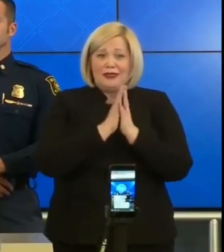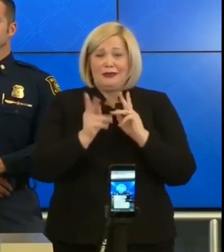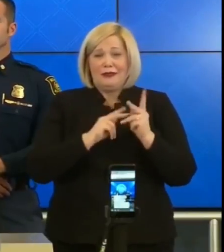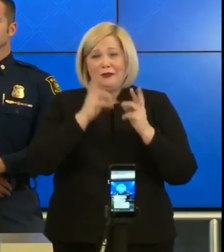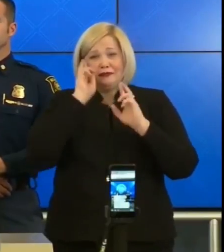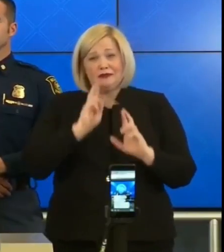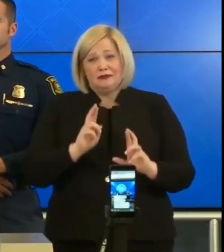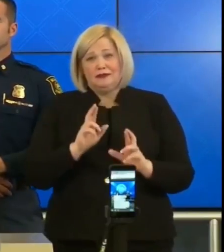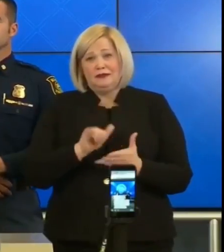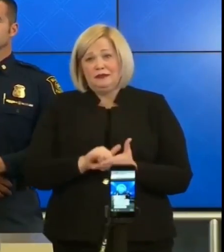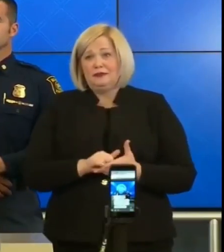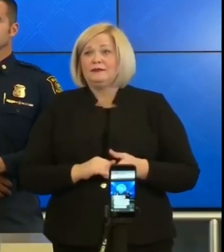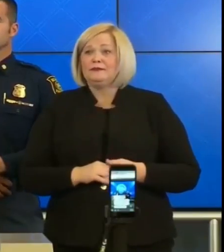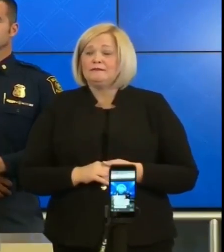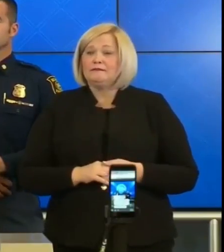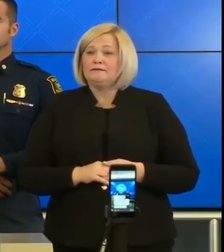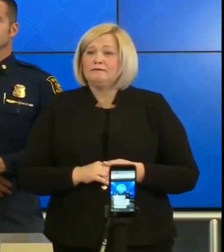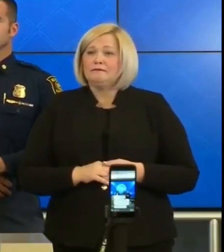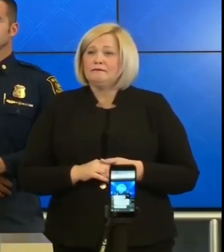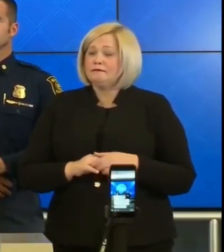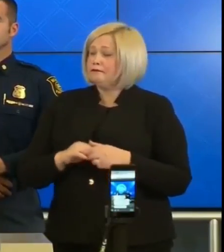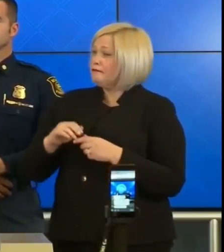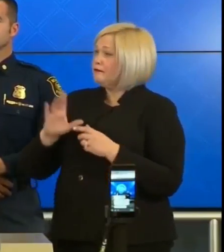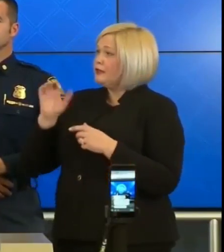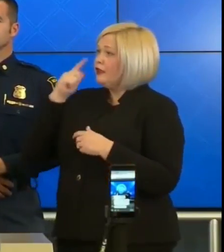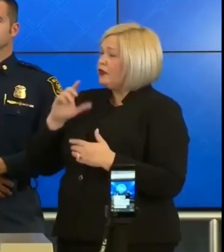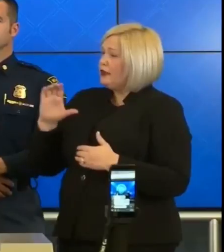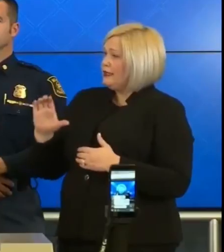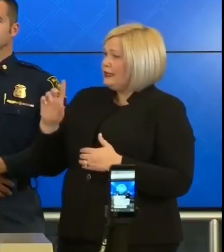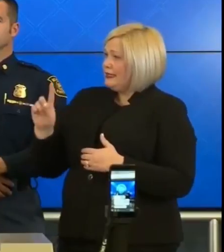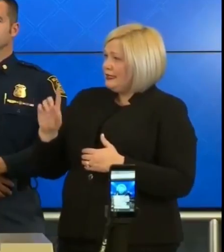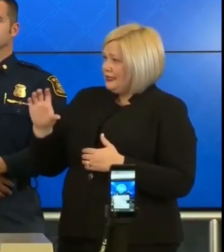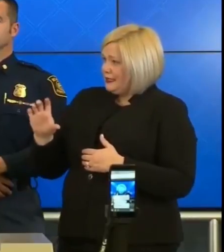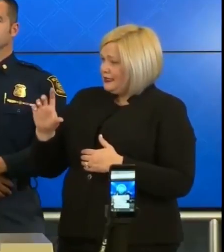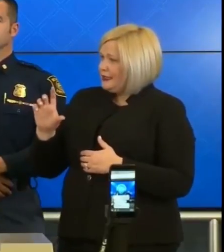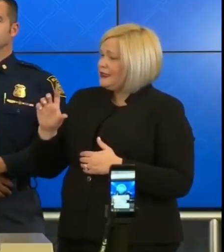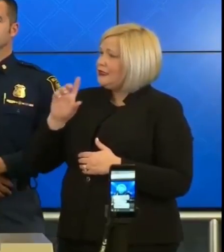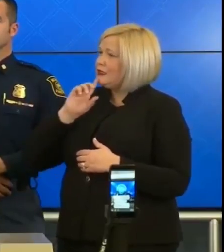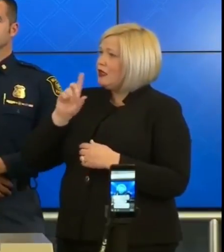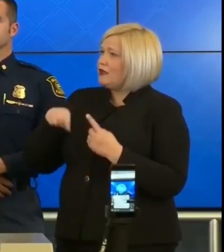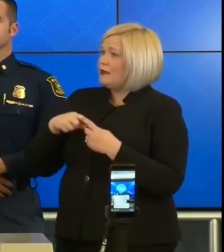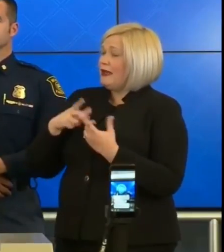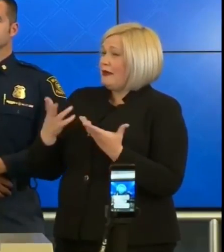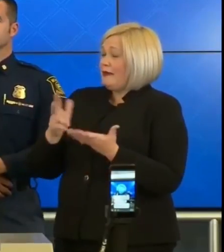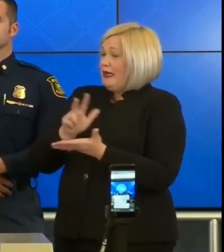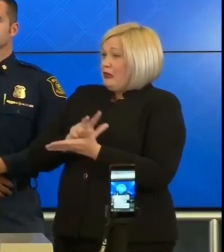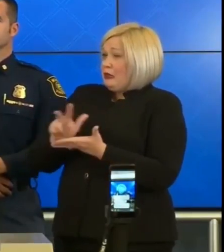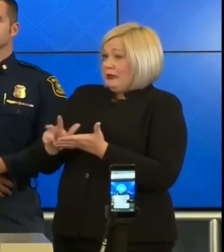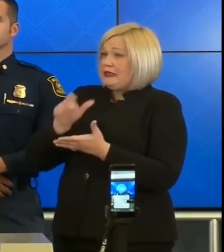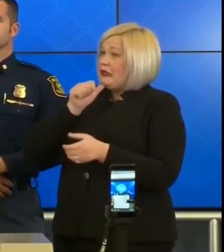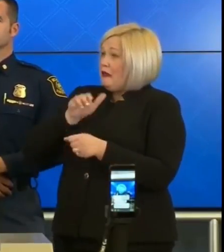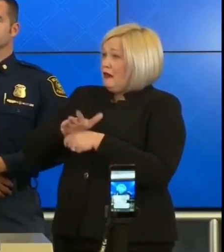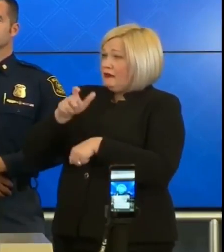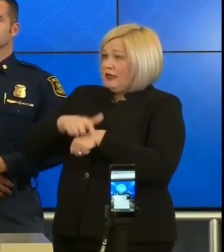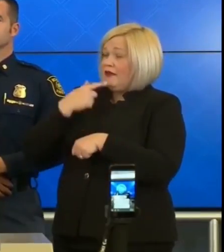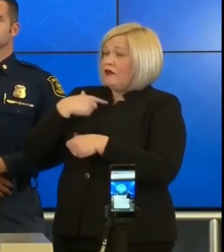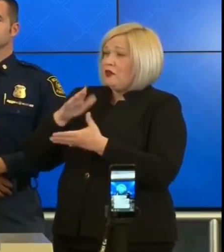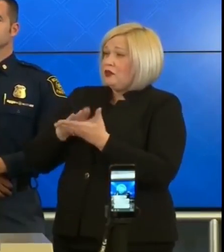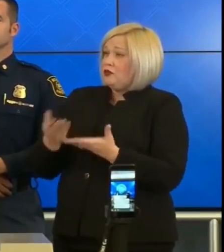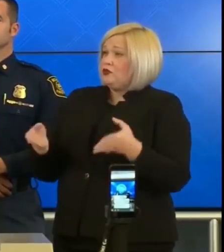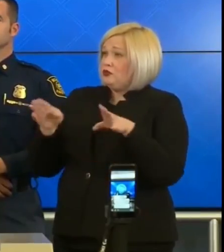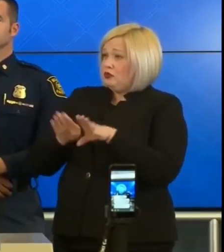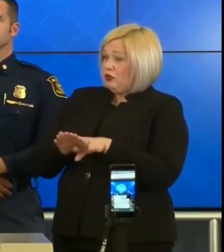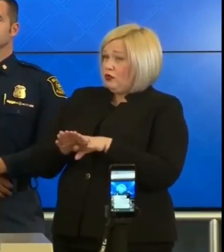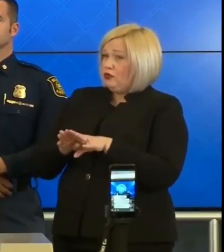that. Governor, the CDC released a report suggesting that 3 weeks might not be long enough for schools to close